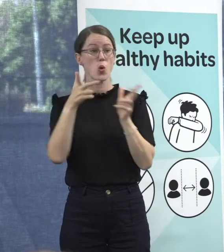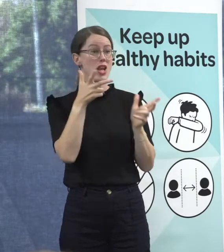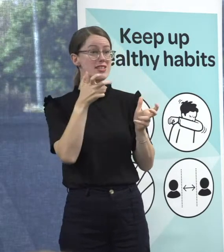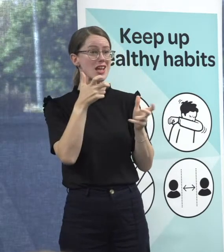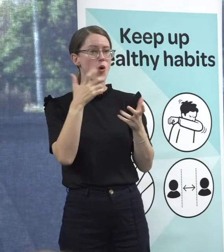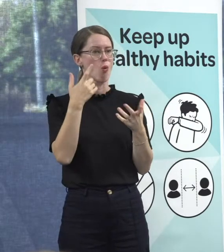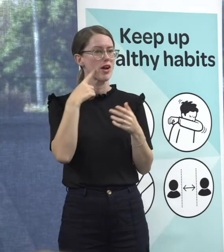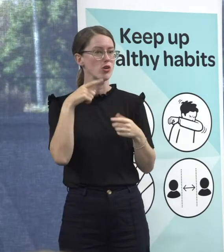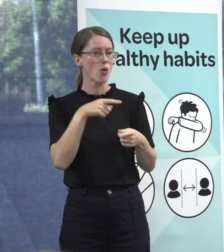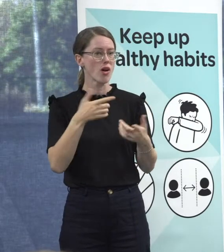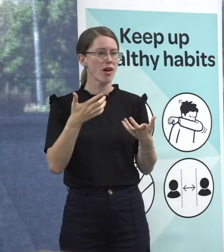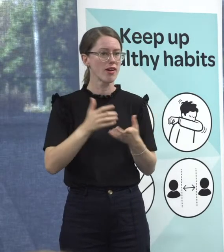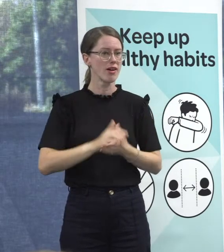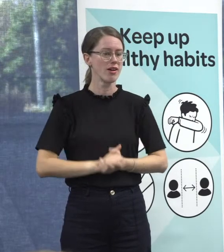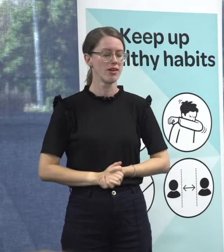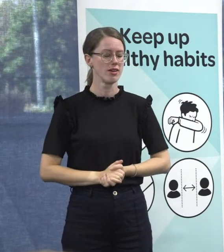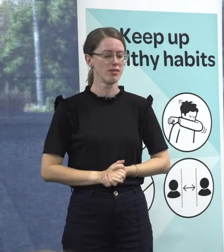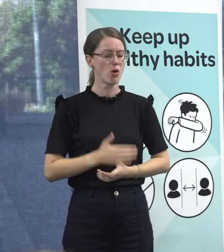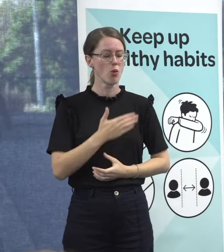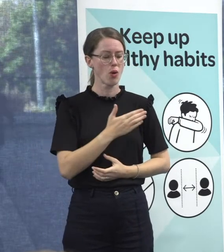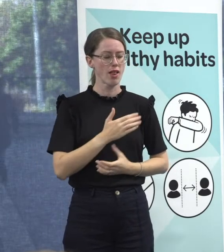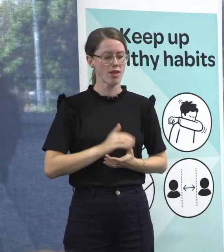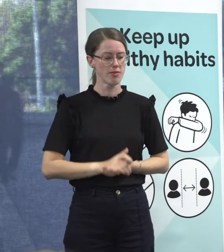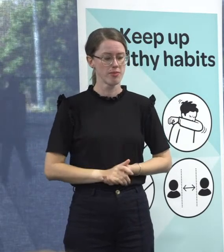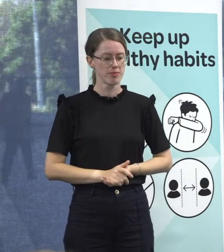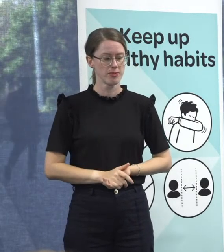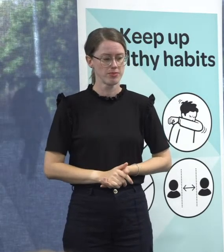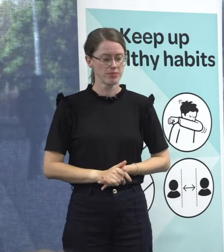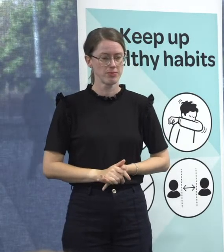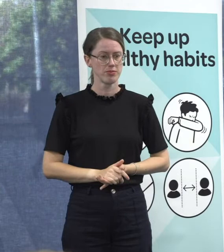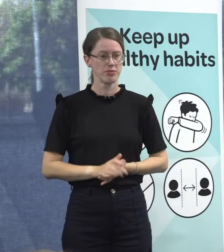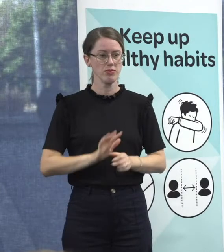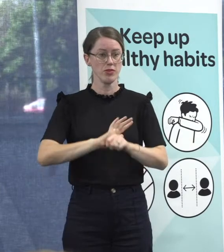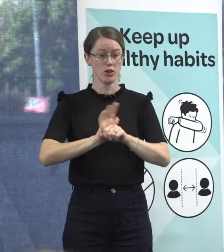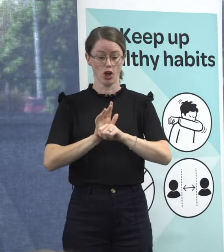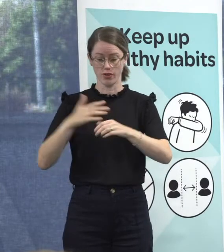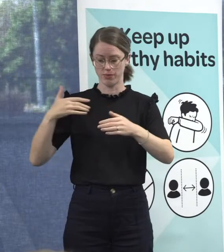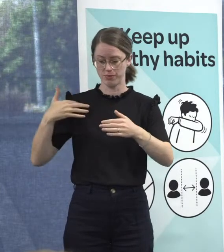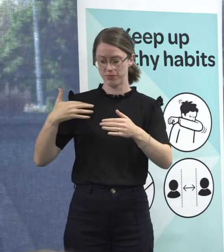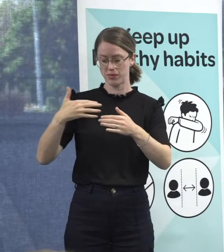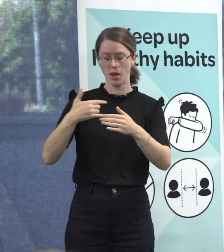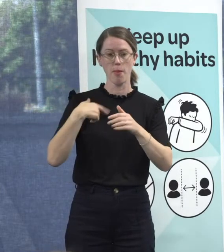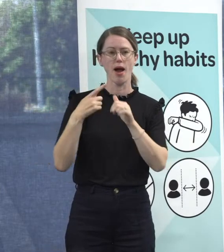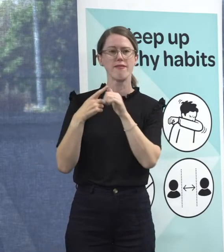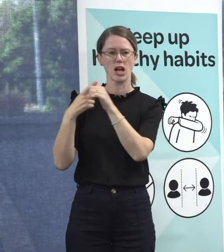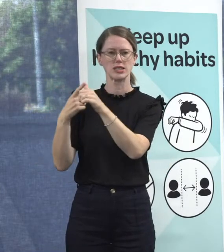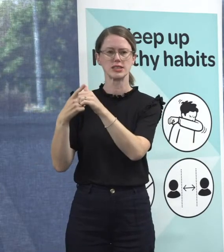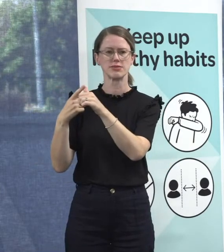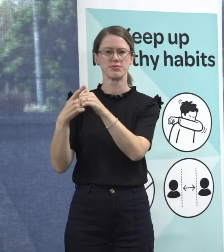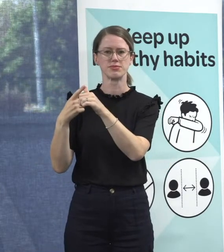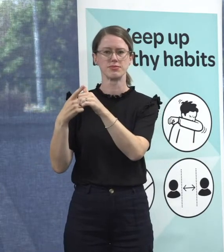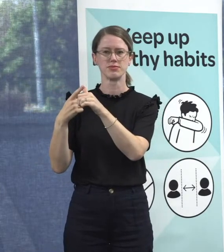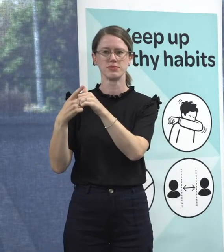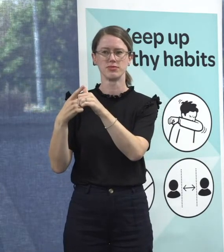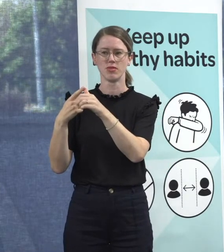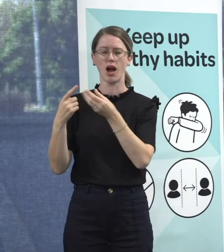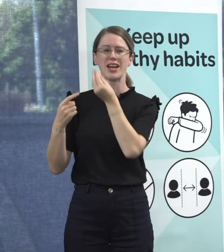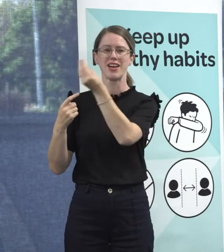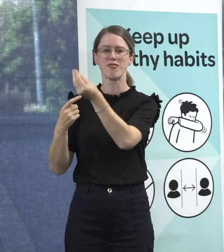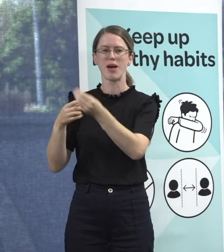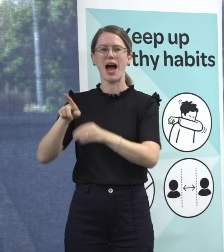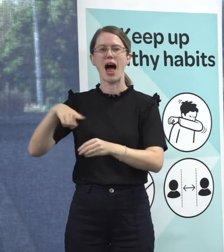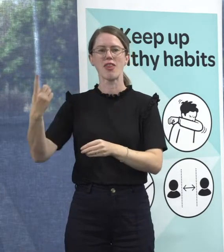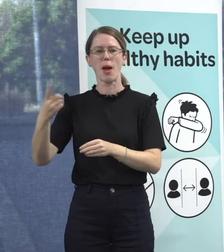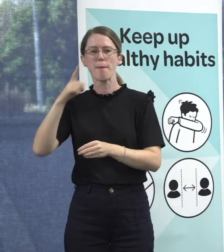economical? Well, right through the pandemic, my advice has been considered alongside the advice of other colleagues,